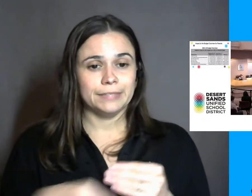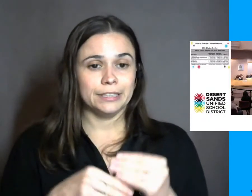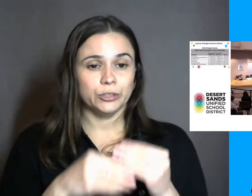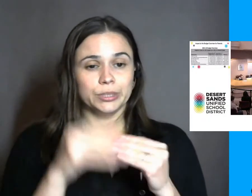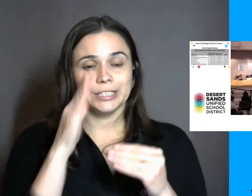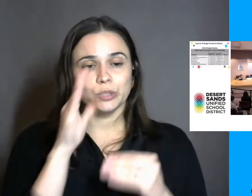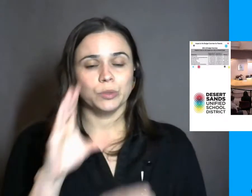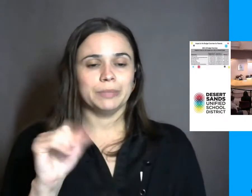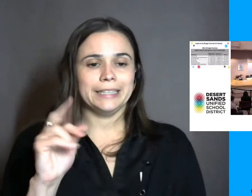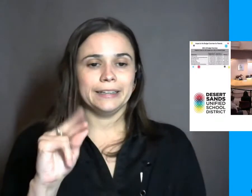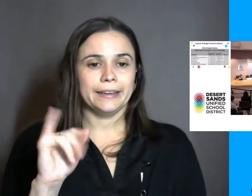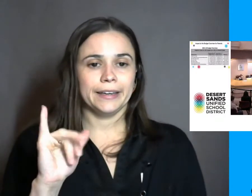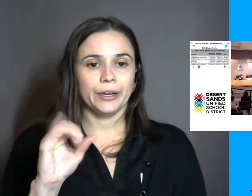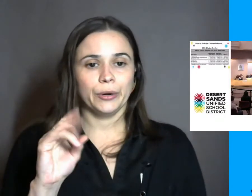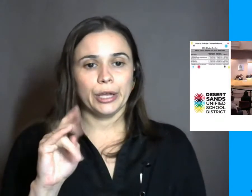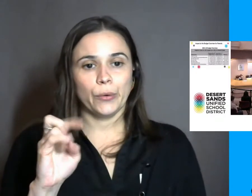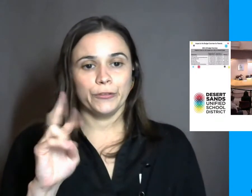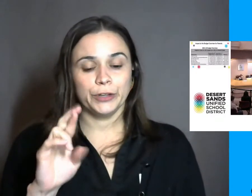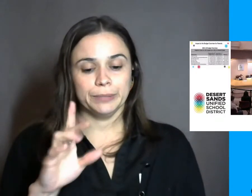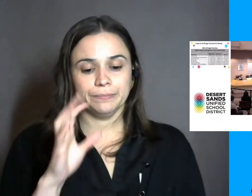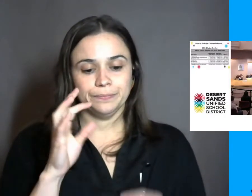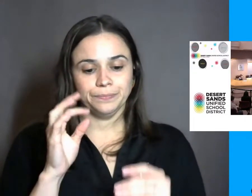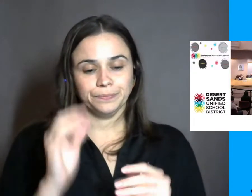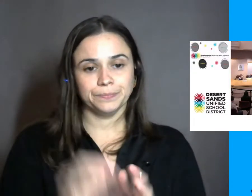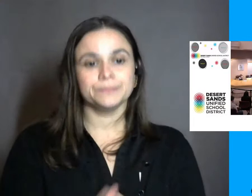Thank you, Mr. Aquino.